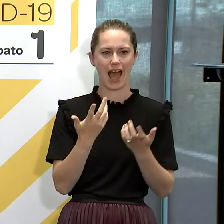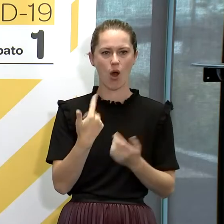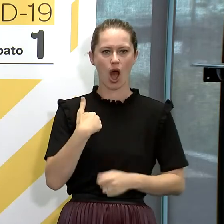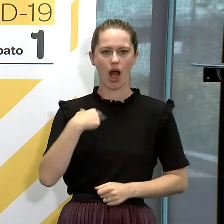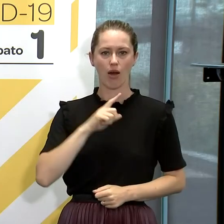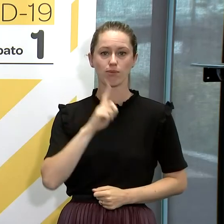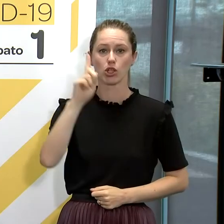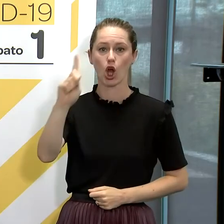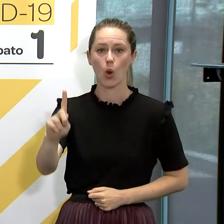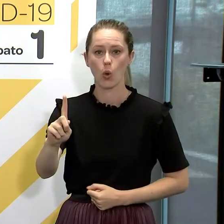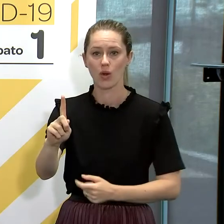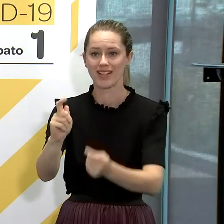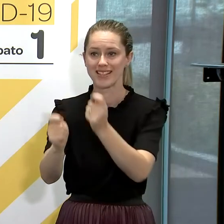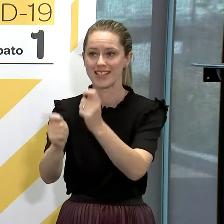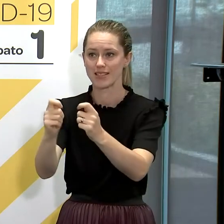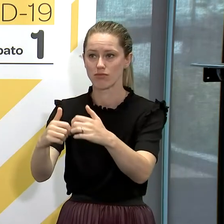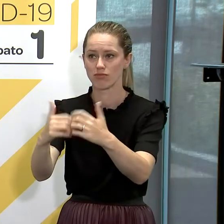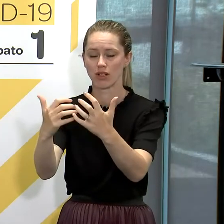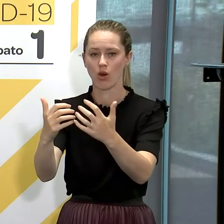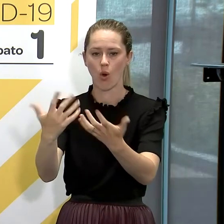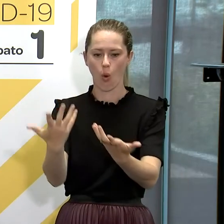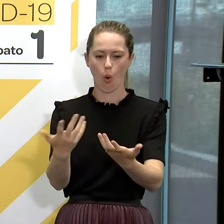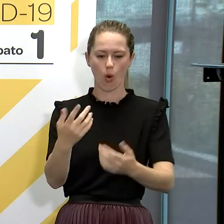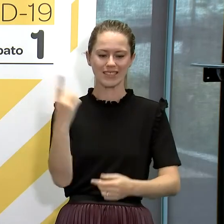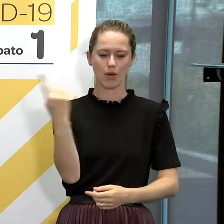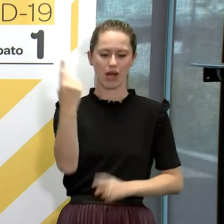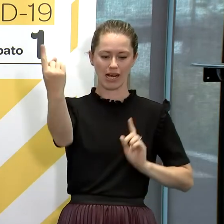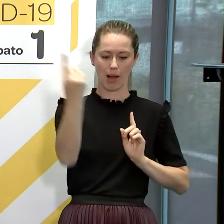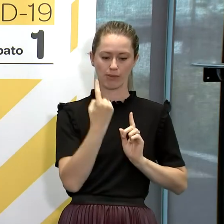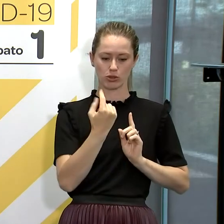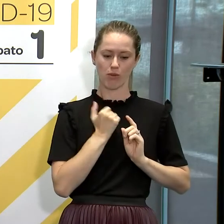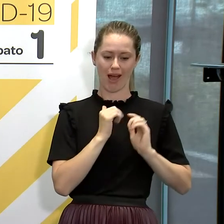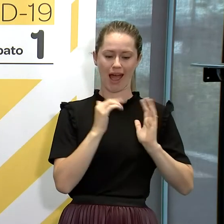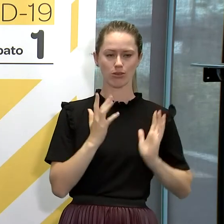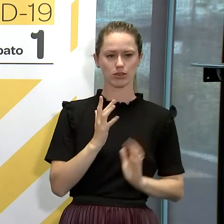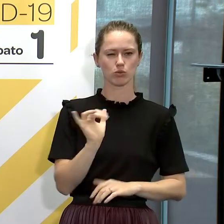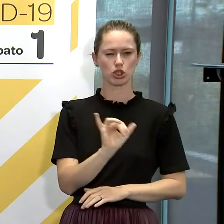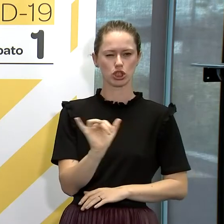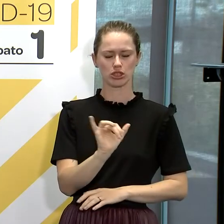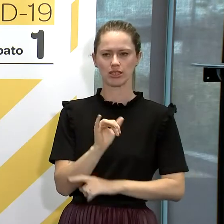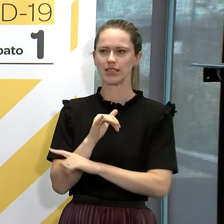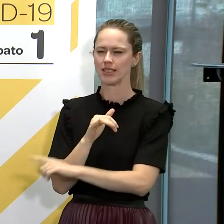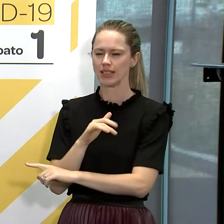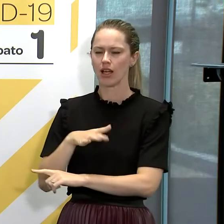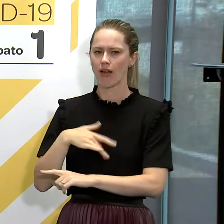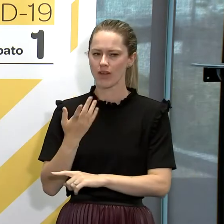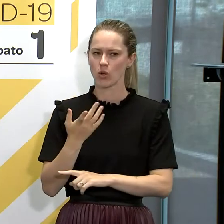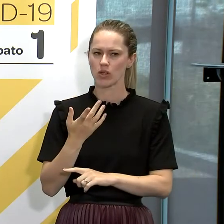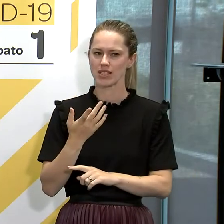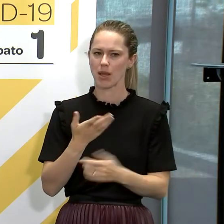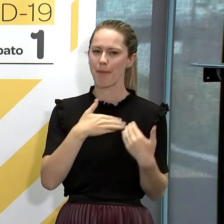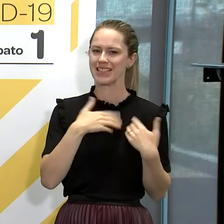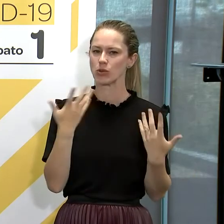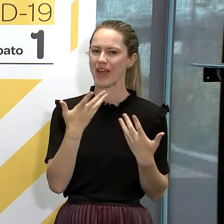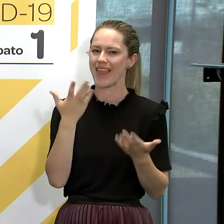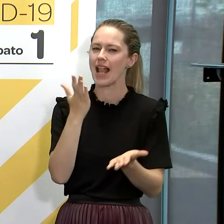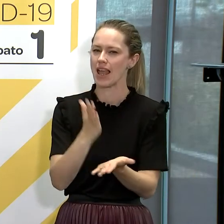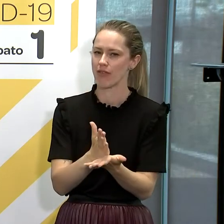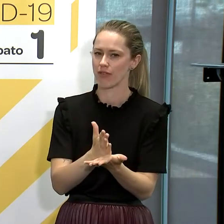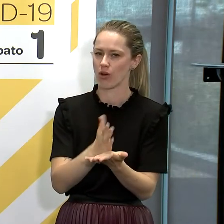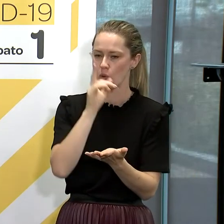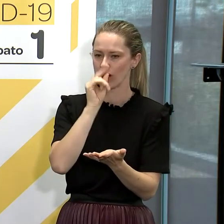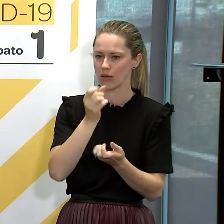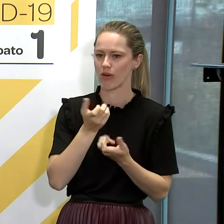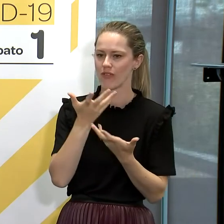testing station, or is the ministry official sent out to their residents where they're self-isolating? I think that varies depending on where they are, and we can get you